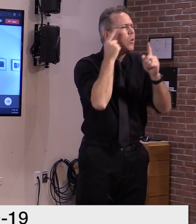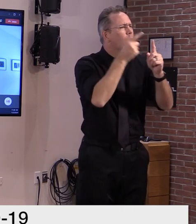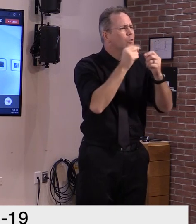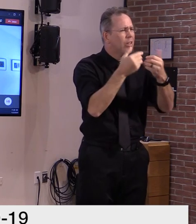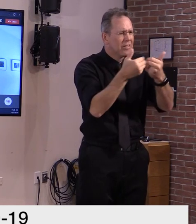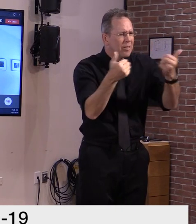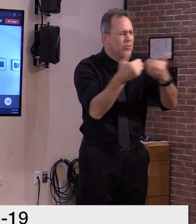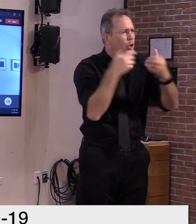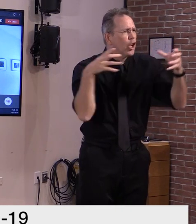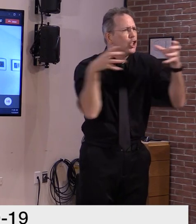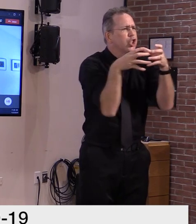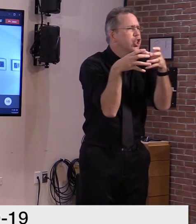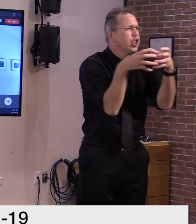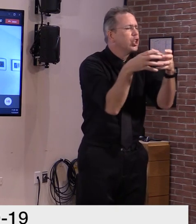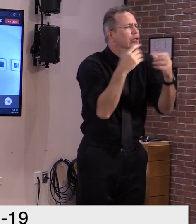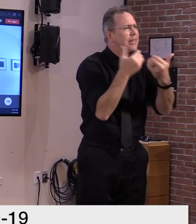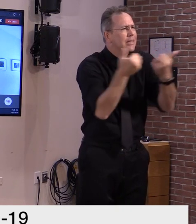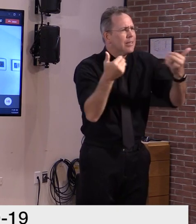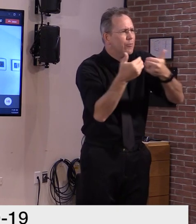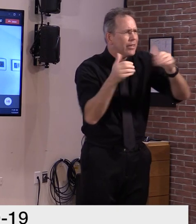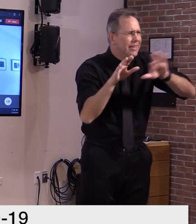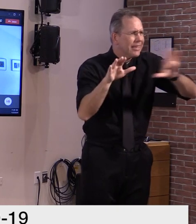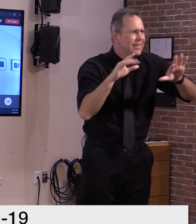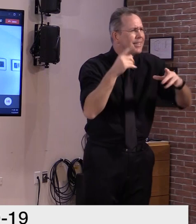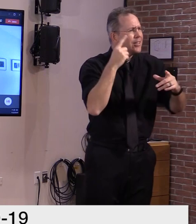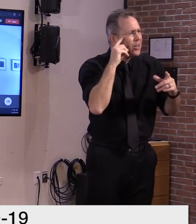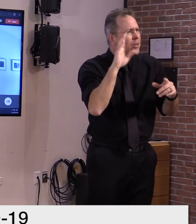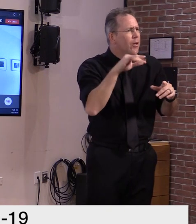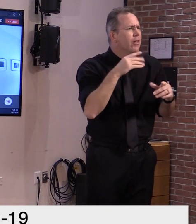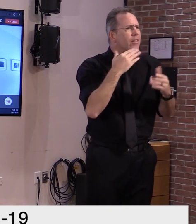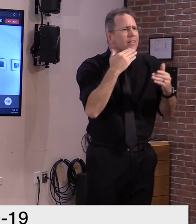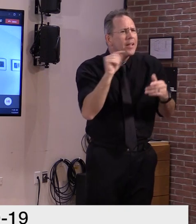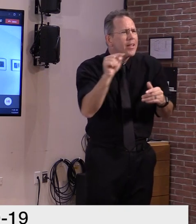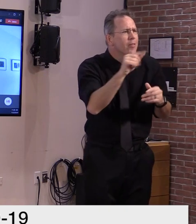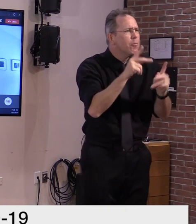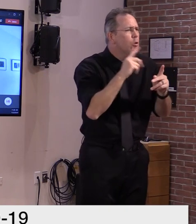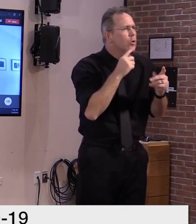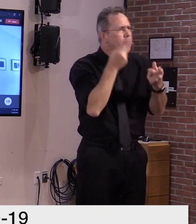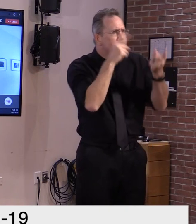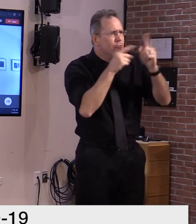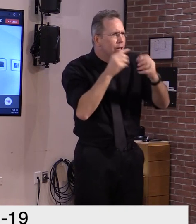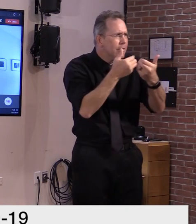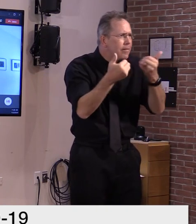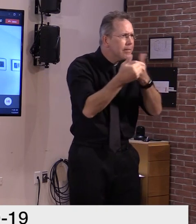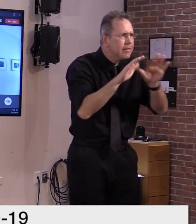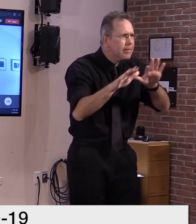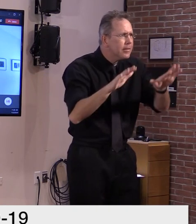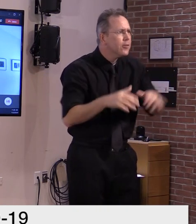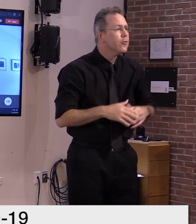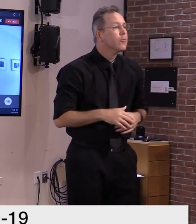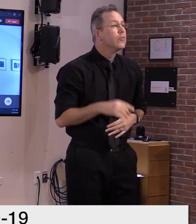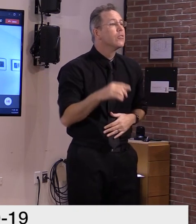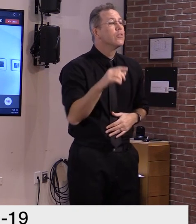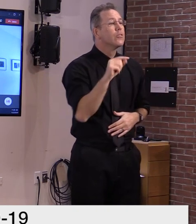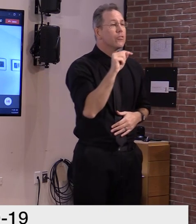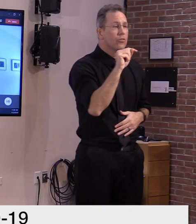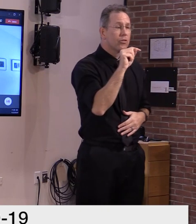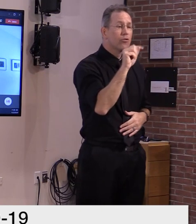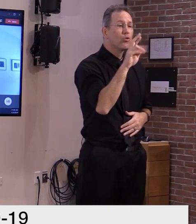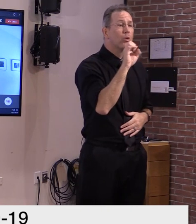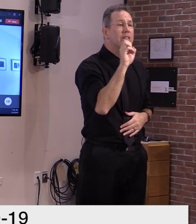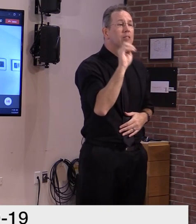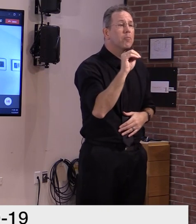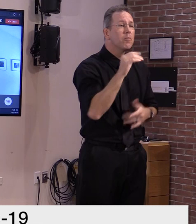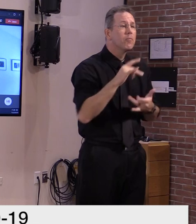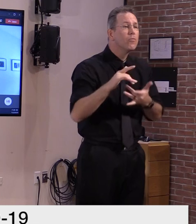Before closing, I want to point out that the Vermont Department of Tourism and Marketing is going to work cooperatively with the ski areas to educate those who love to